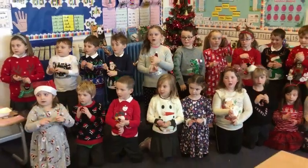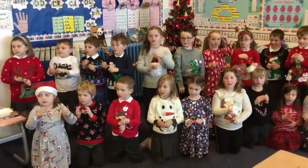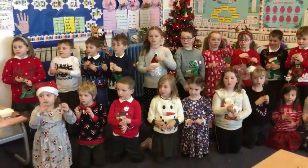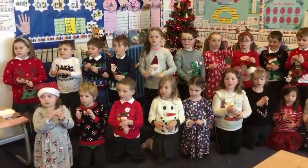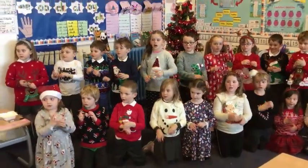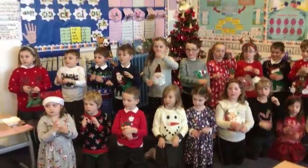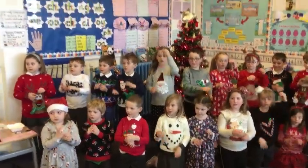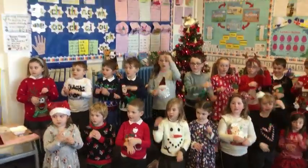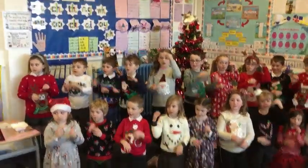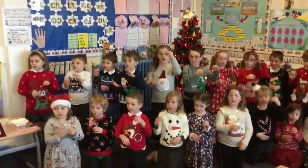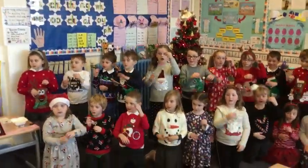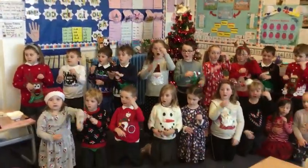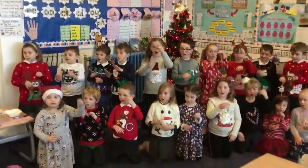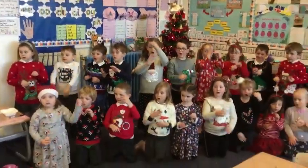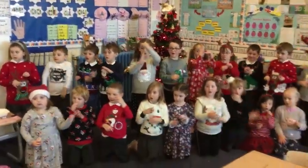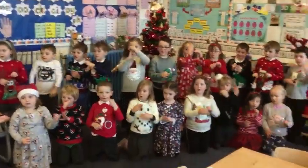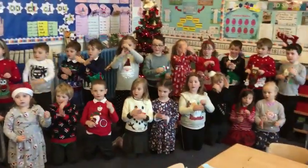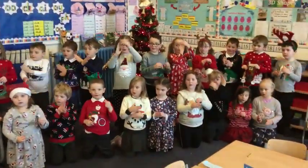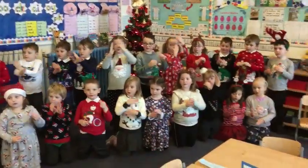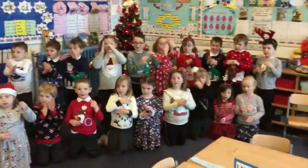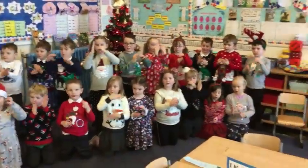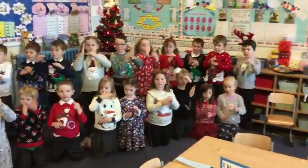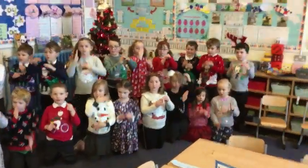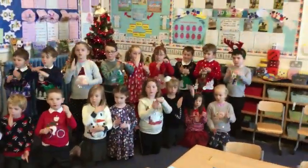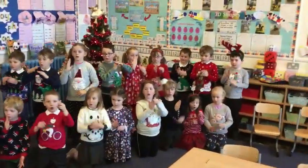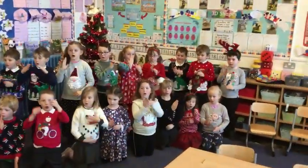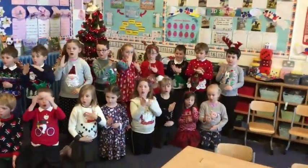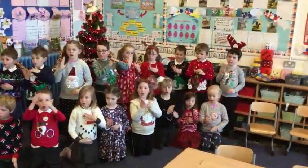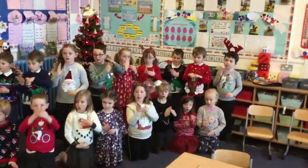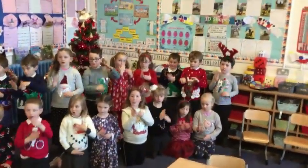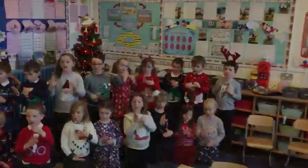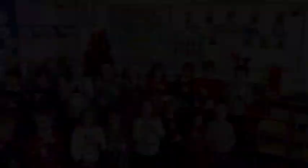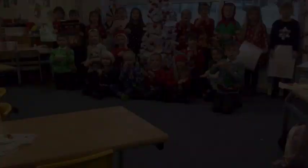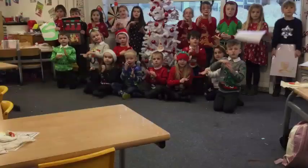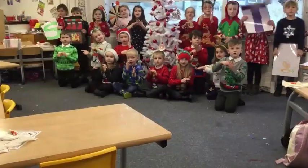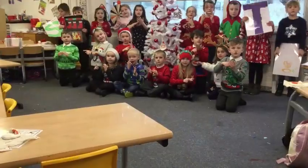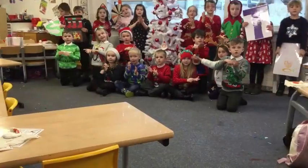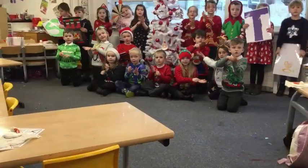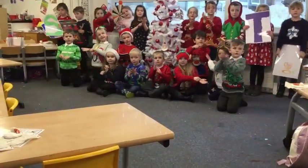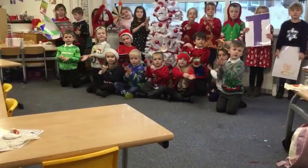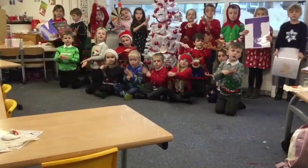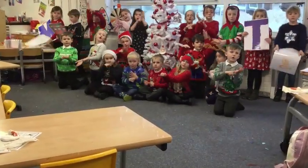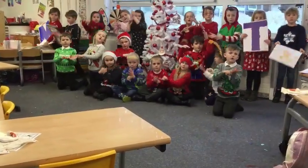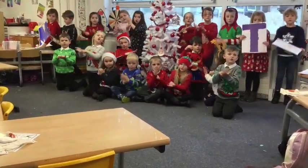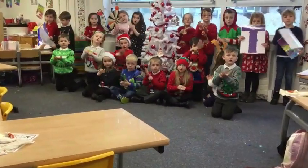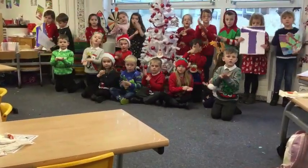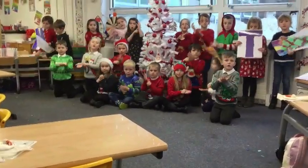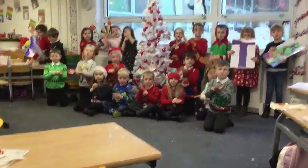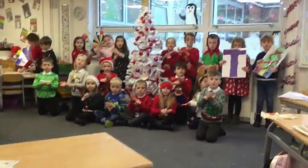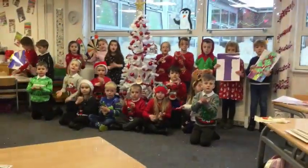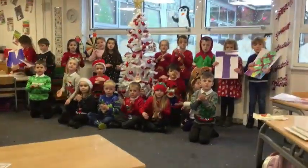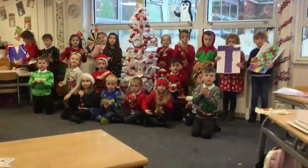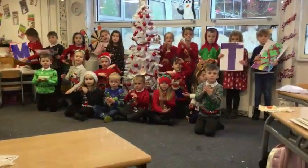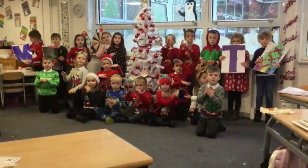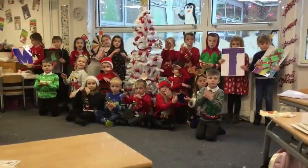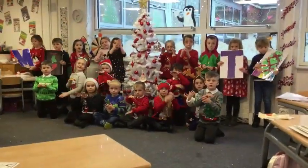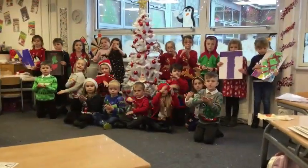for the stocking on the chimney wall. T is for the toys beneath